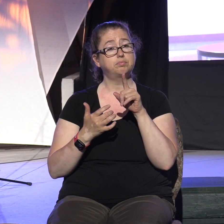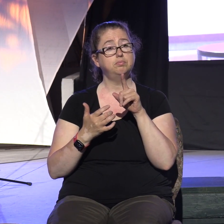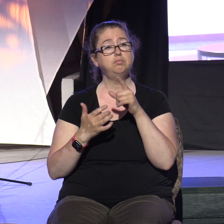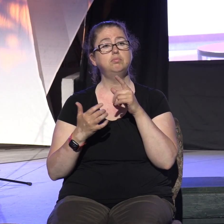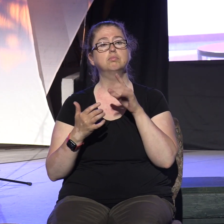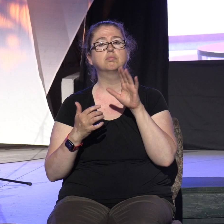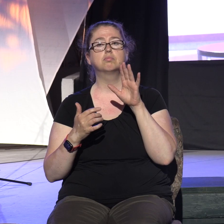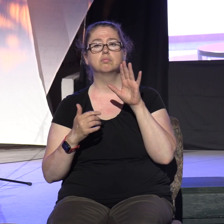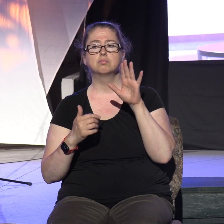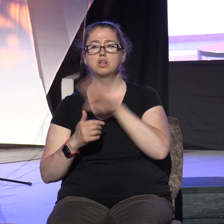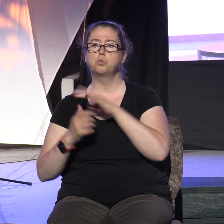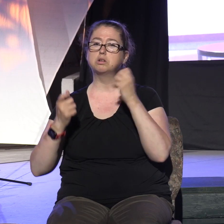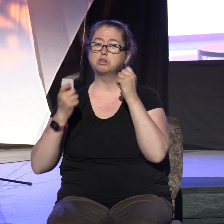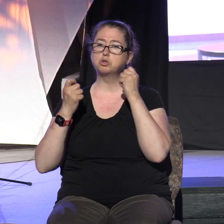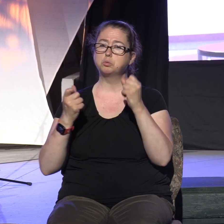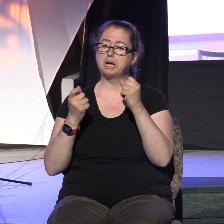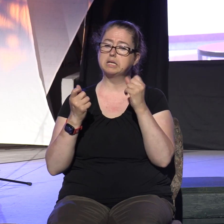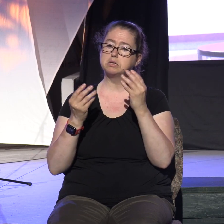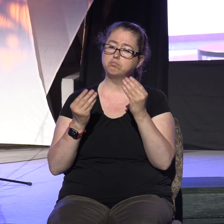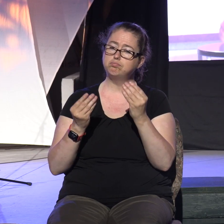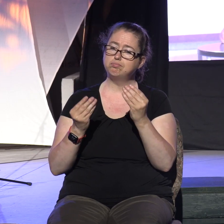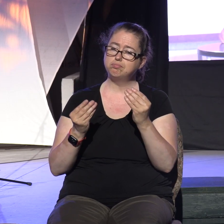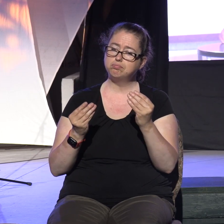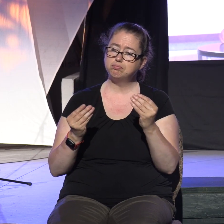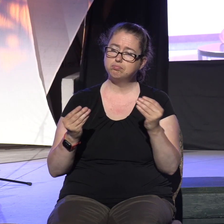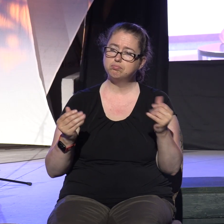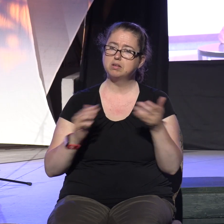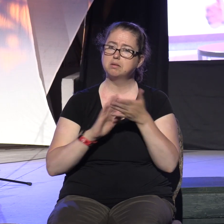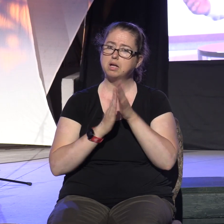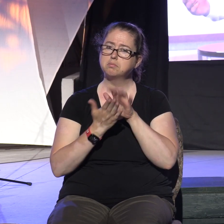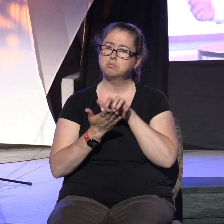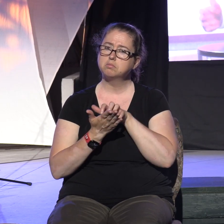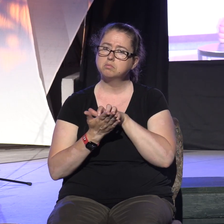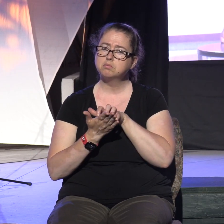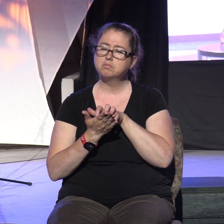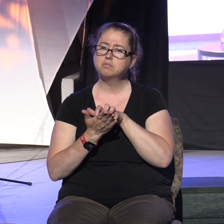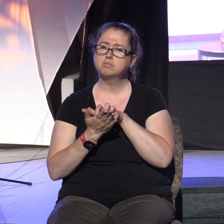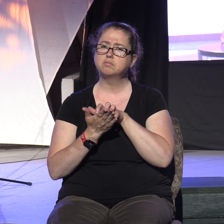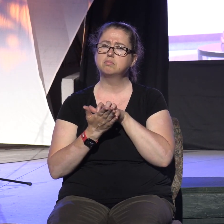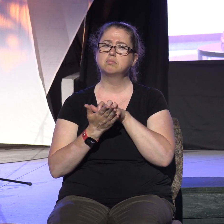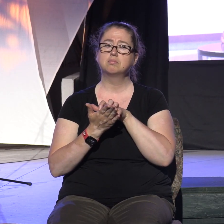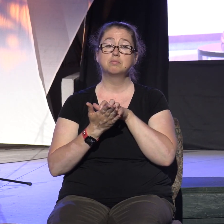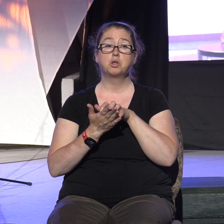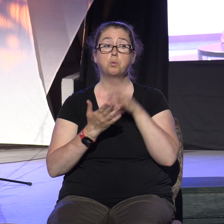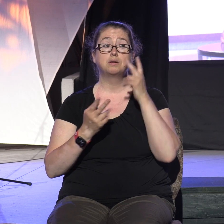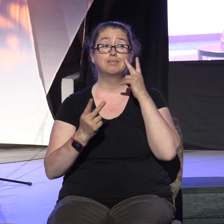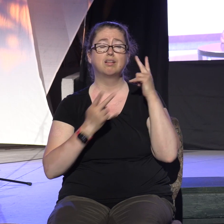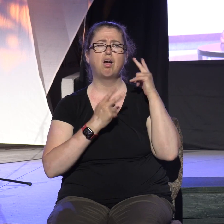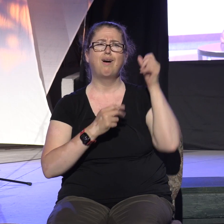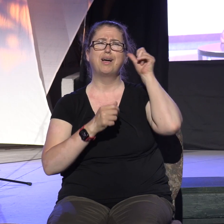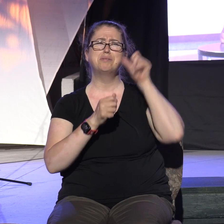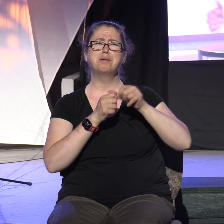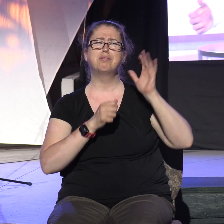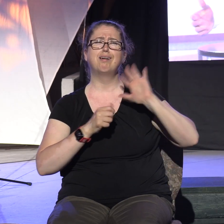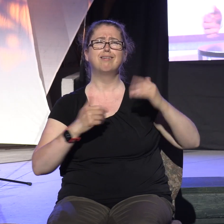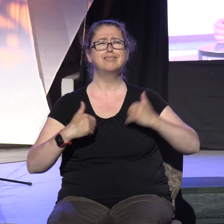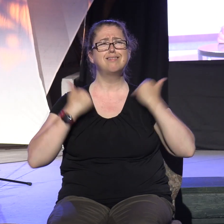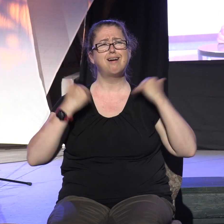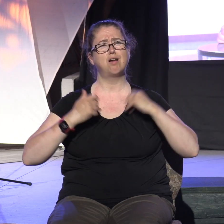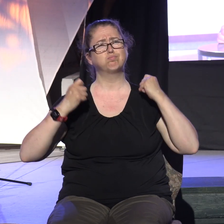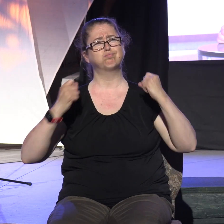be. You can no longer get through a whole day's work at a stretch, but how good it is to slip into the